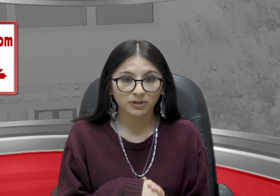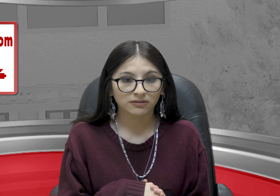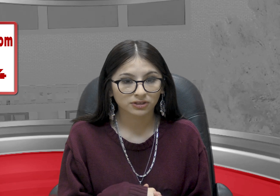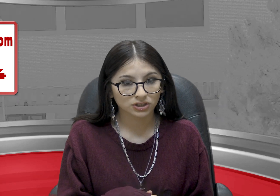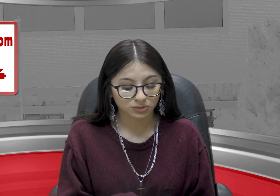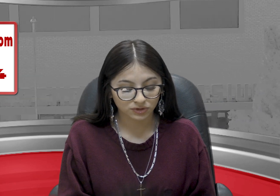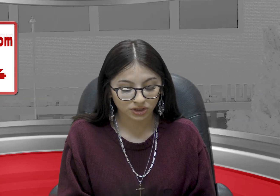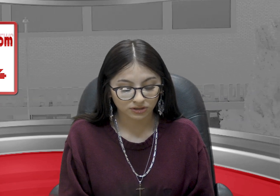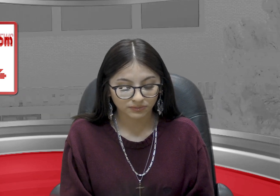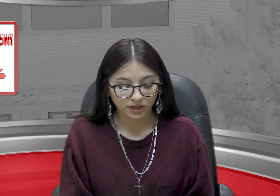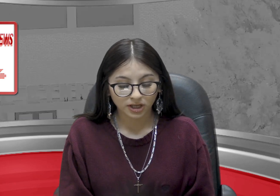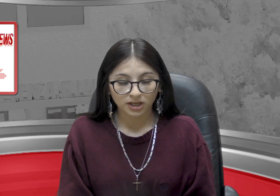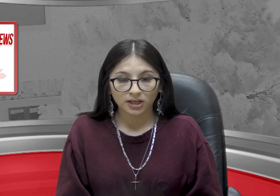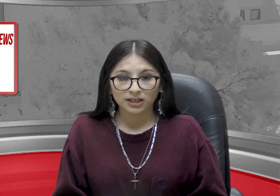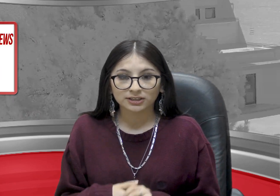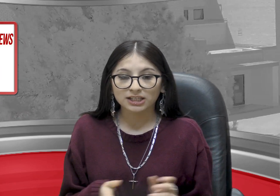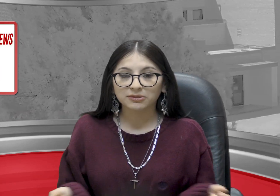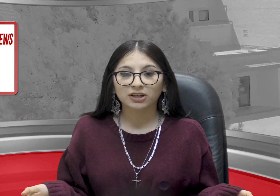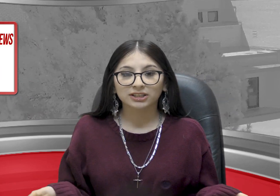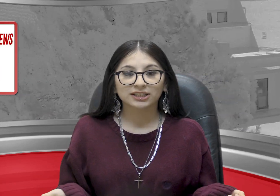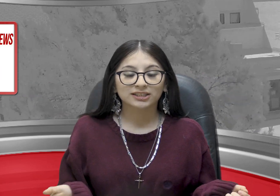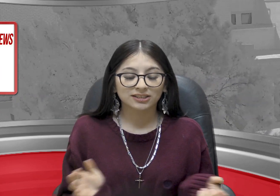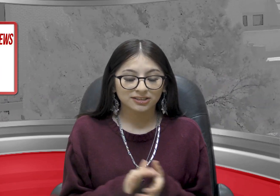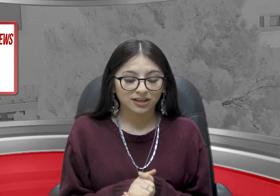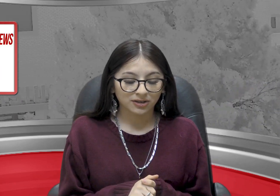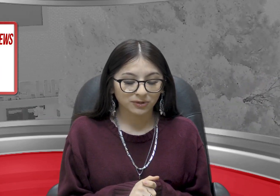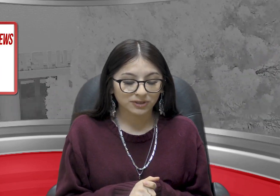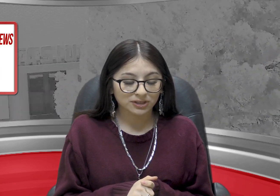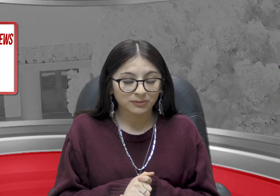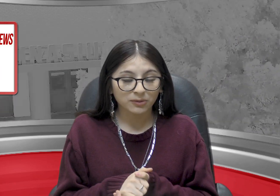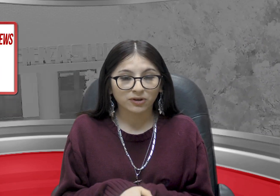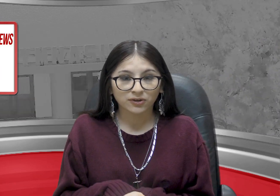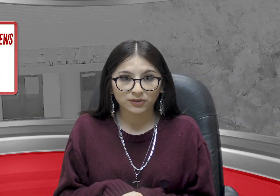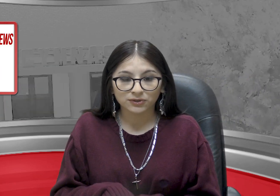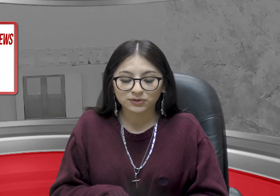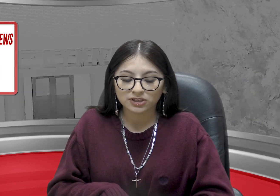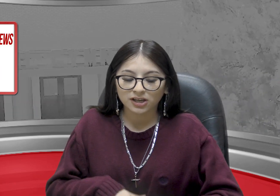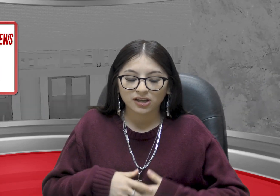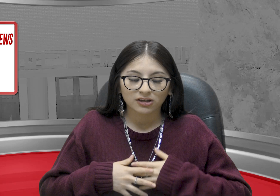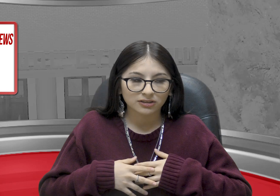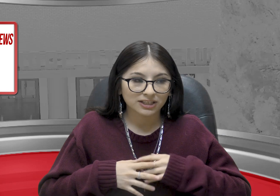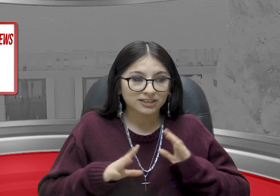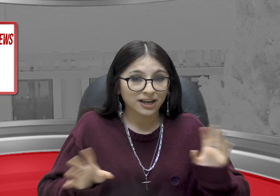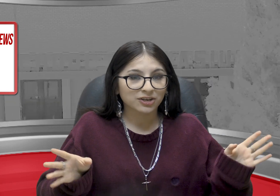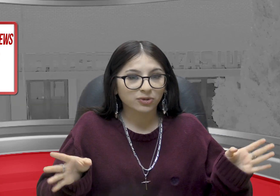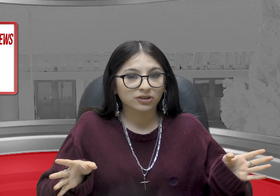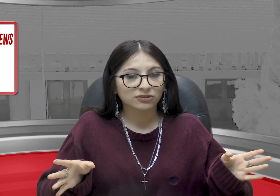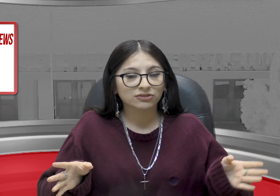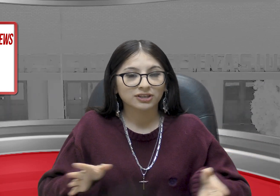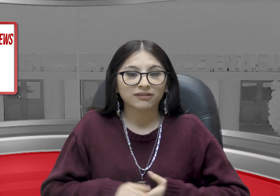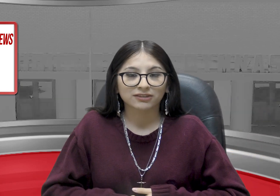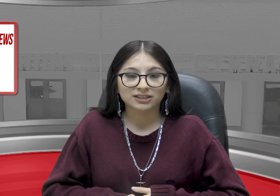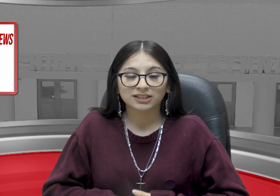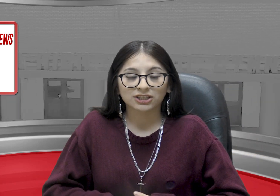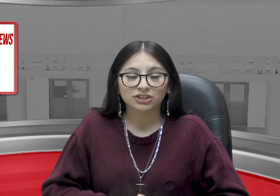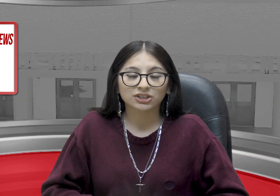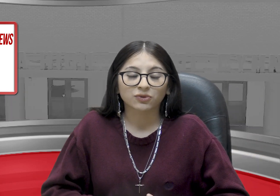for distribution. Last but not least, we want to talk about Bronco News. The entire Bronco News staff is seniors, and we're all